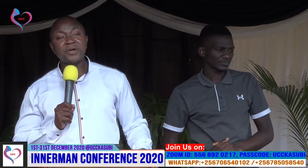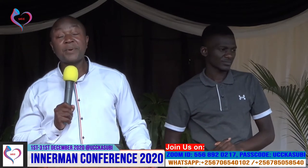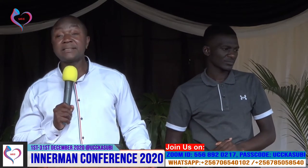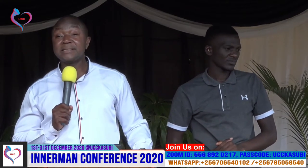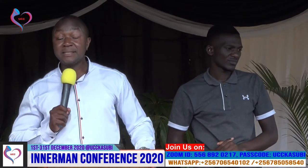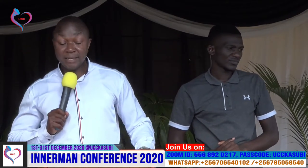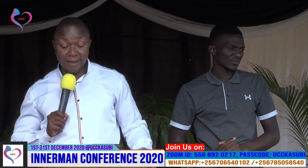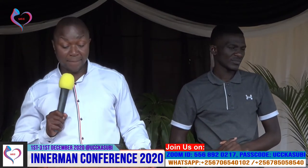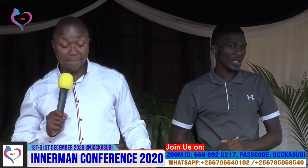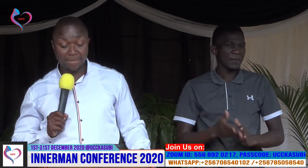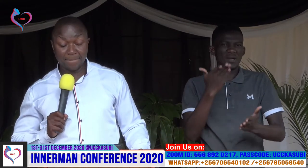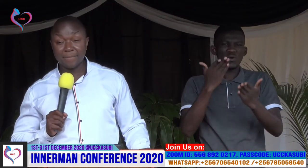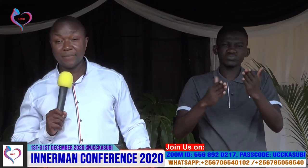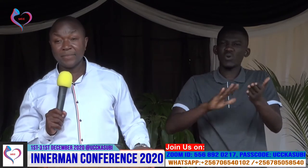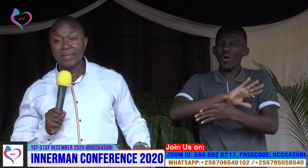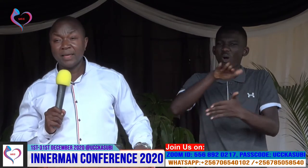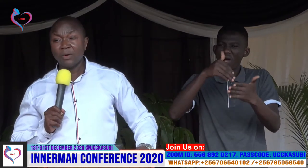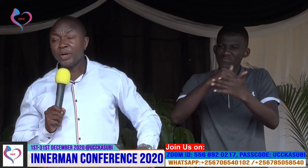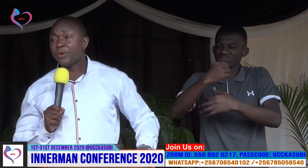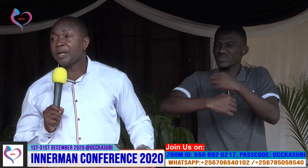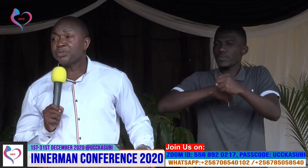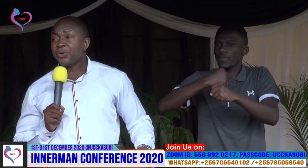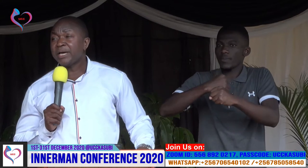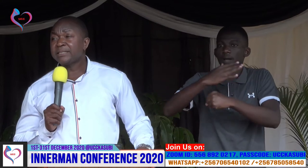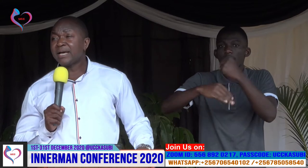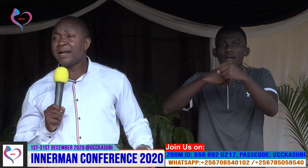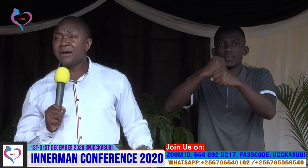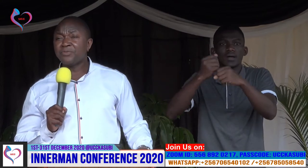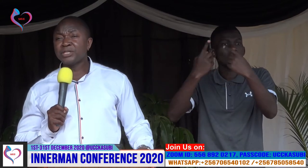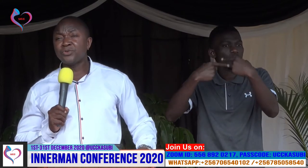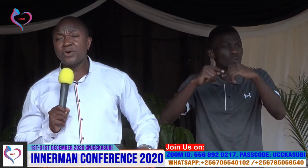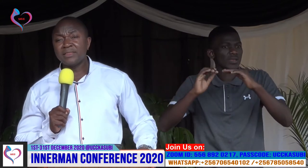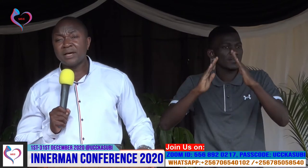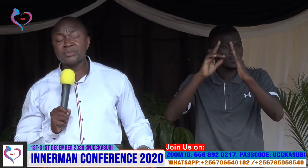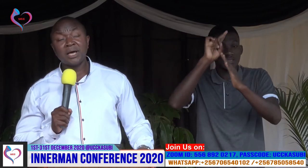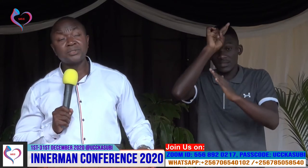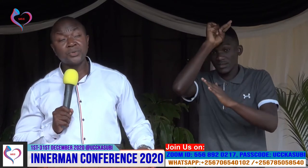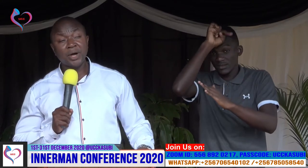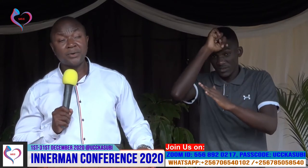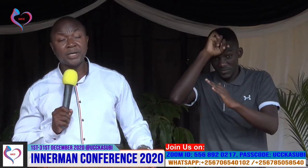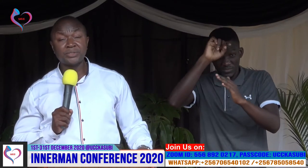Almost every passing year, we graduate an average of